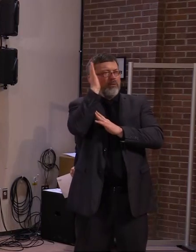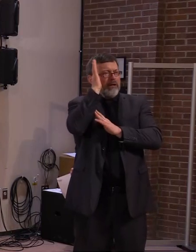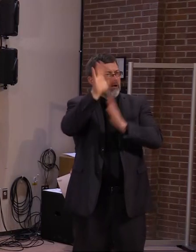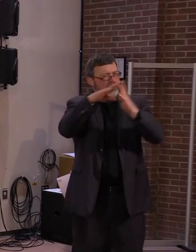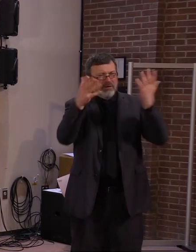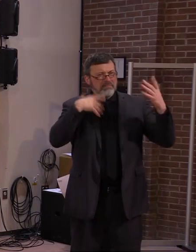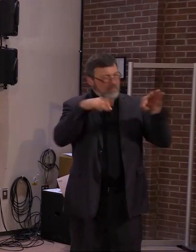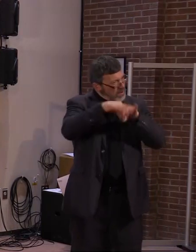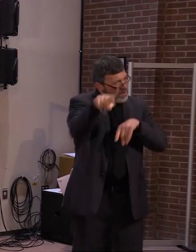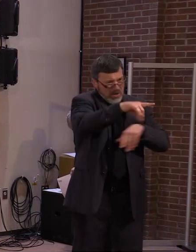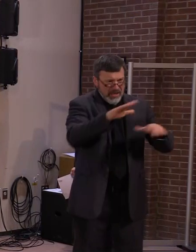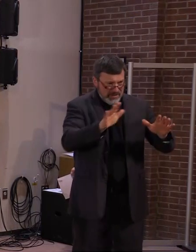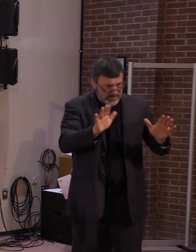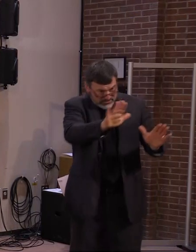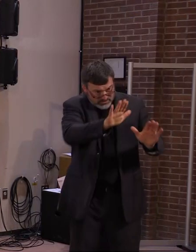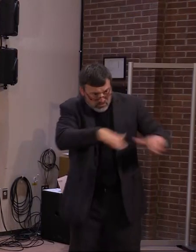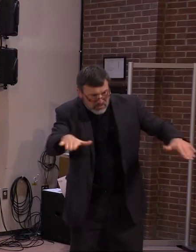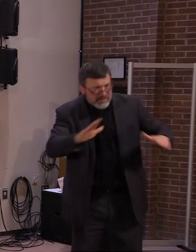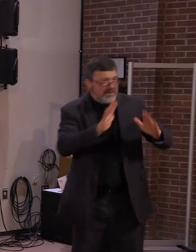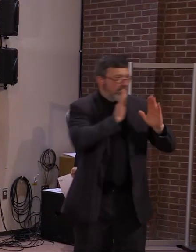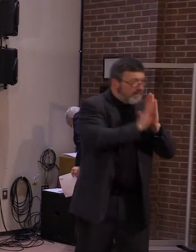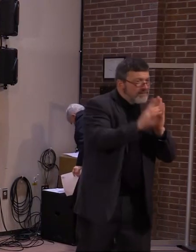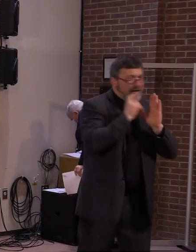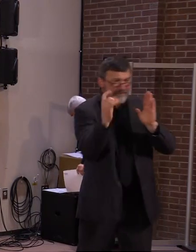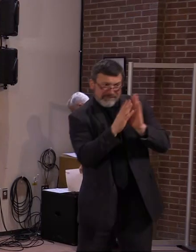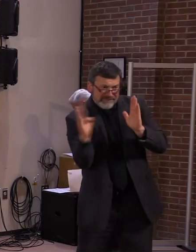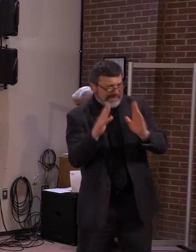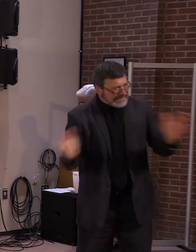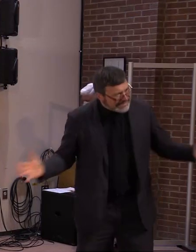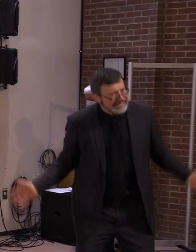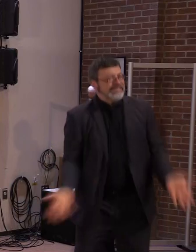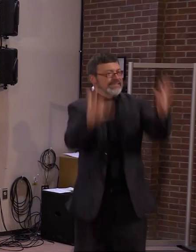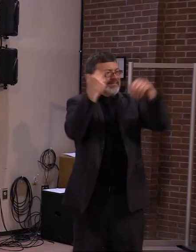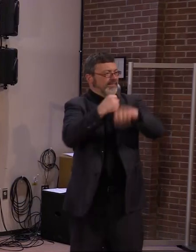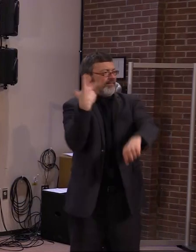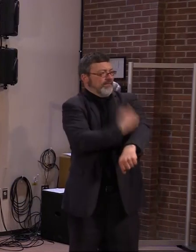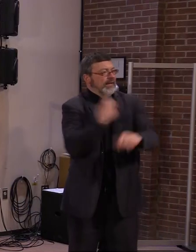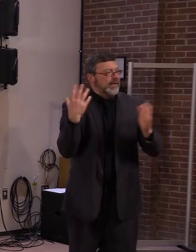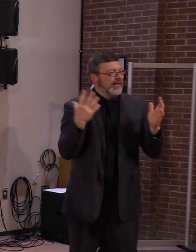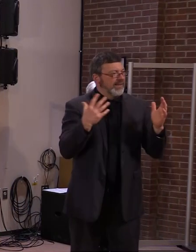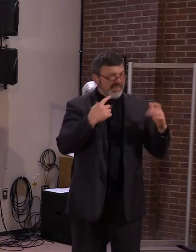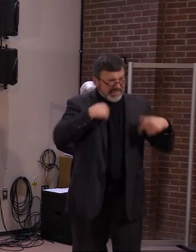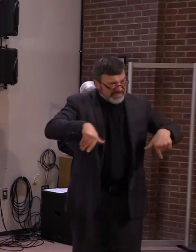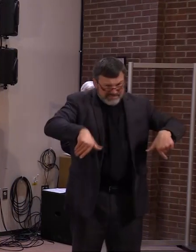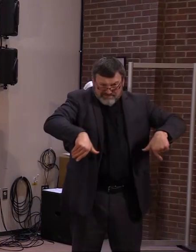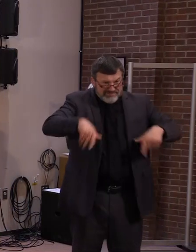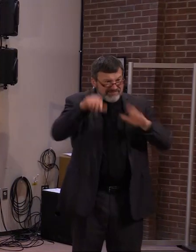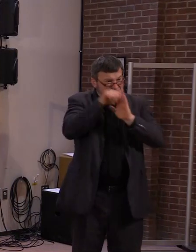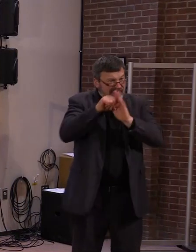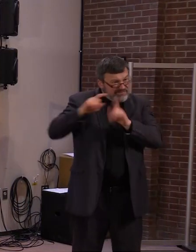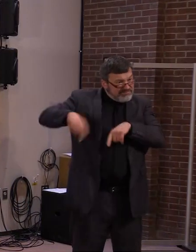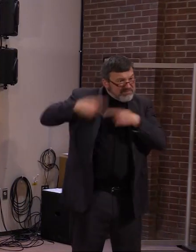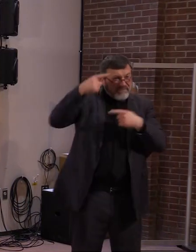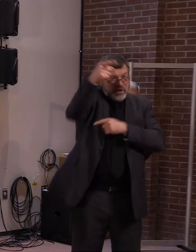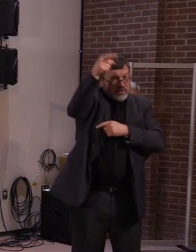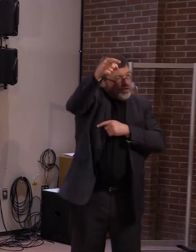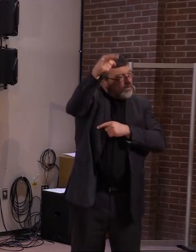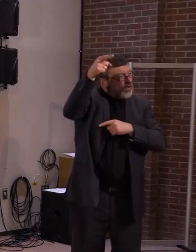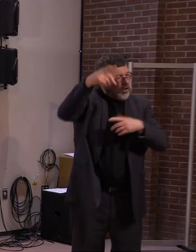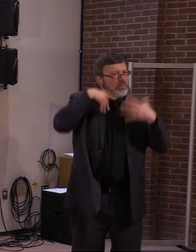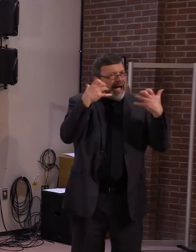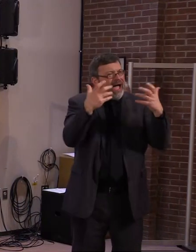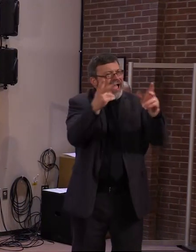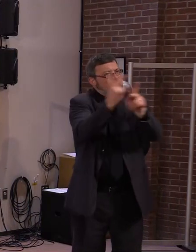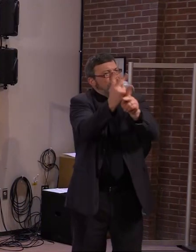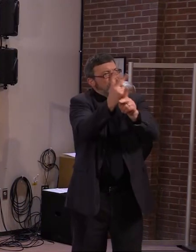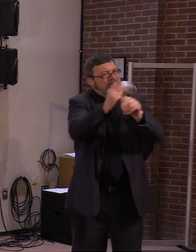Commissioner Pichek showed, we're a national leader in that regard. But we will and continue need to be diligent in this, and we have a lot more